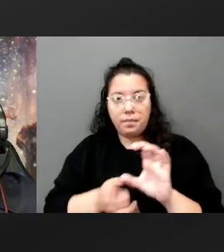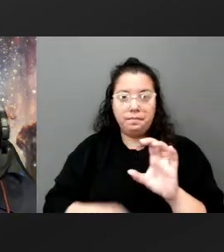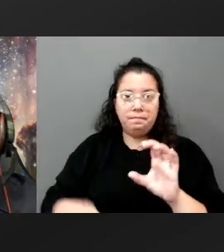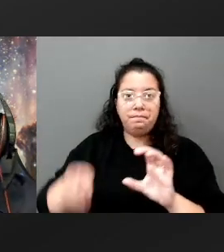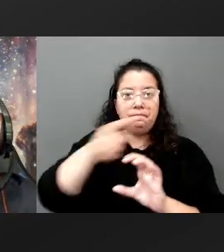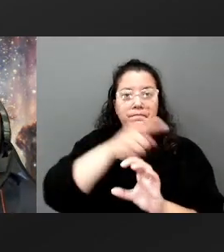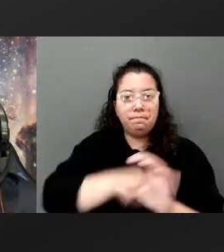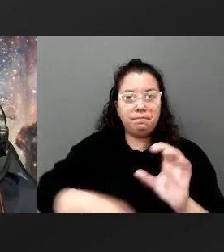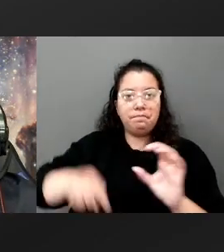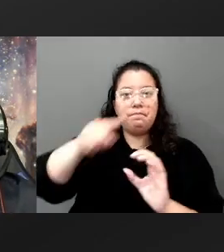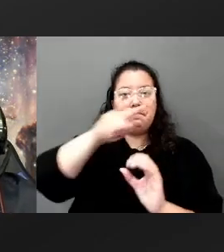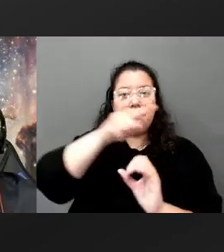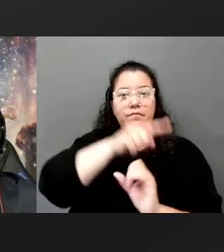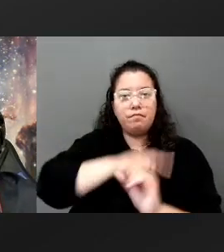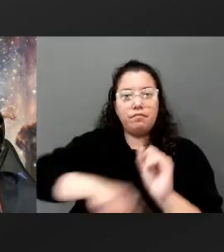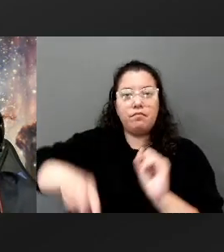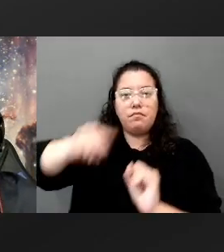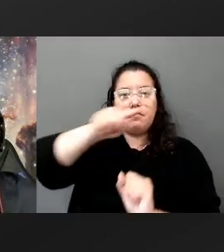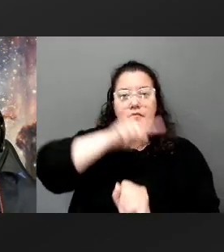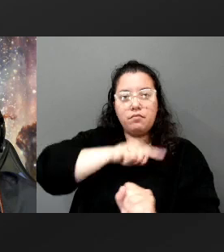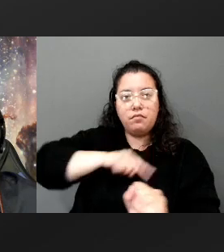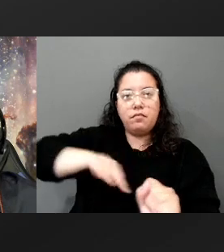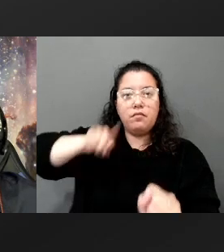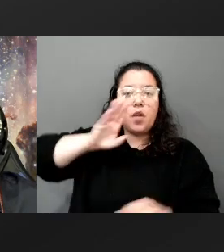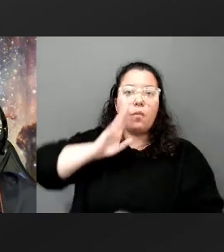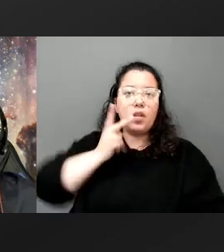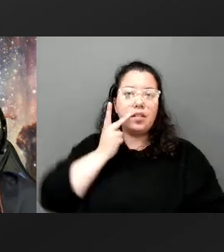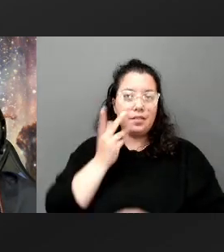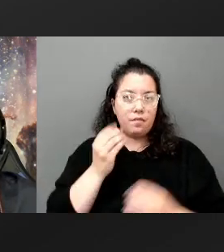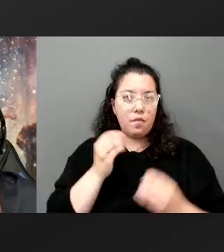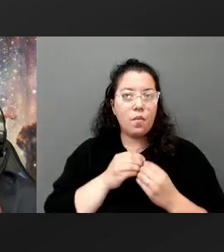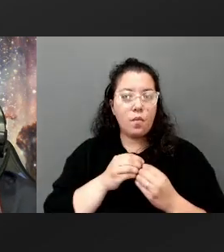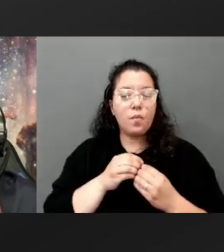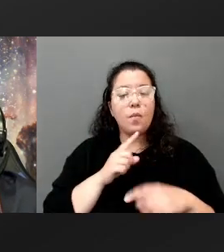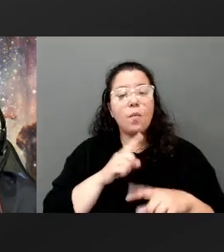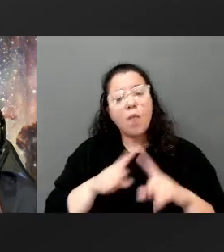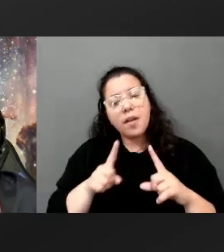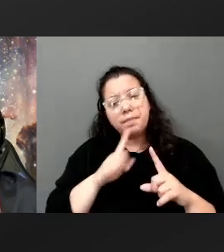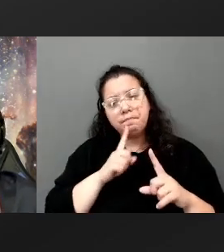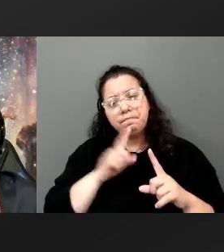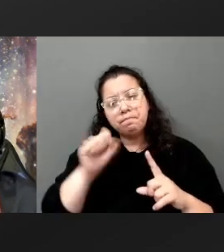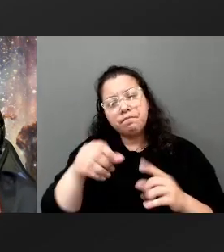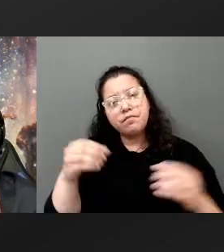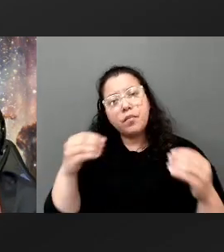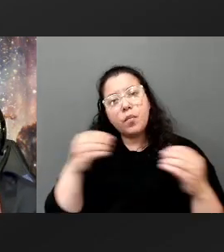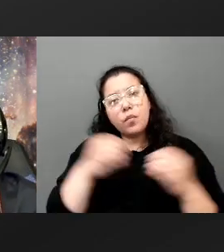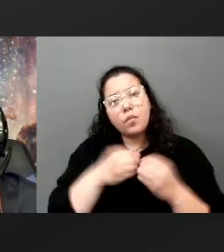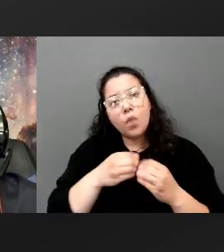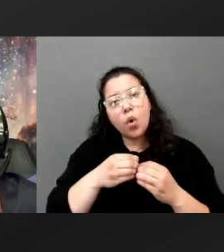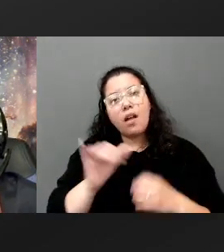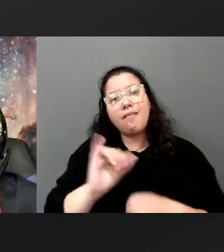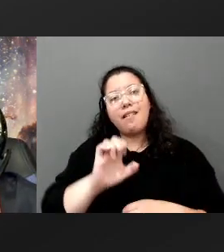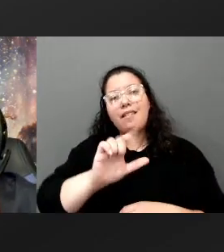outer regions of that galaxy. But largely it'll be converting it to something more like the elliptical galaxies that we see